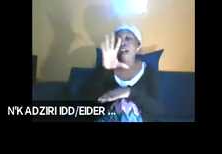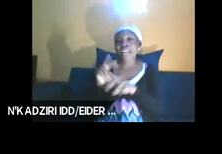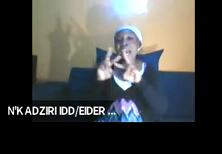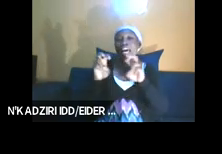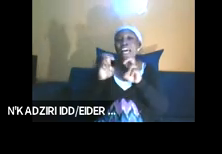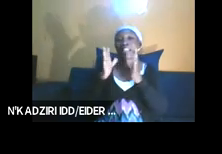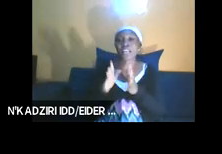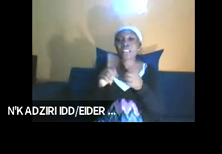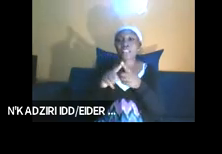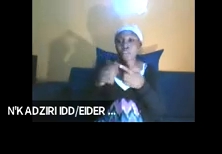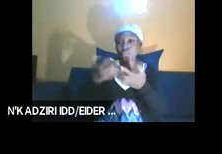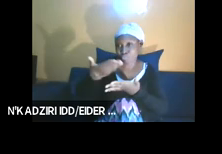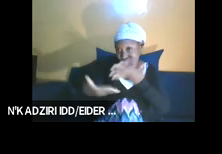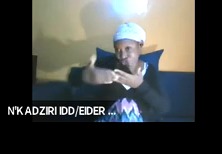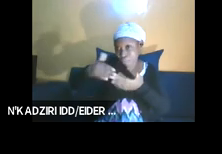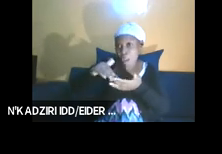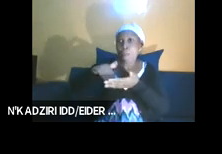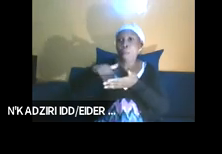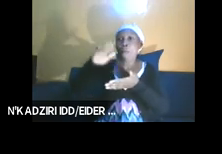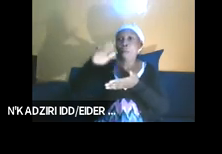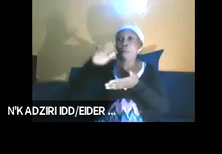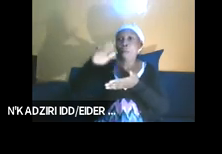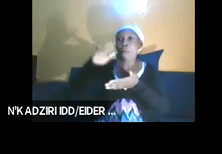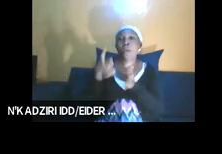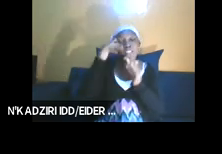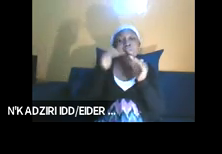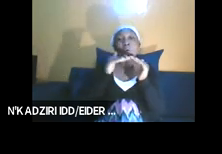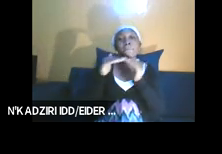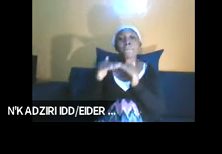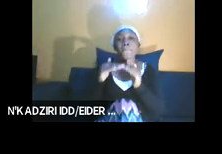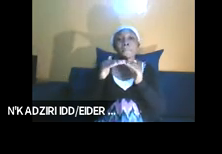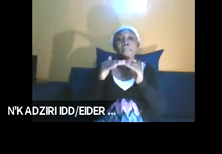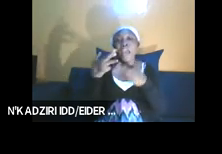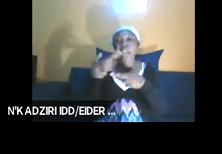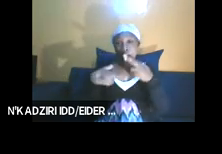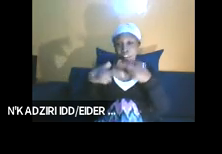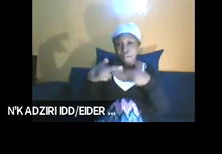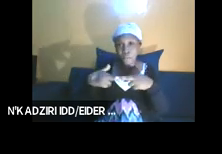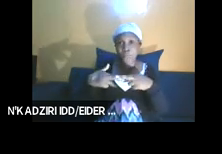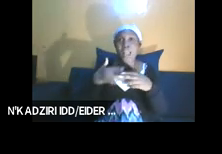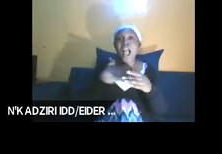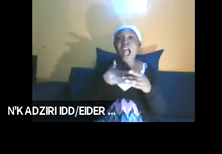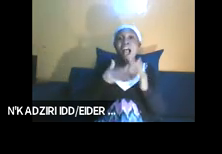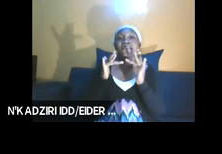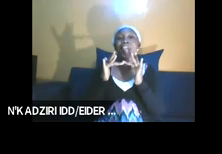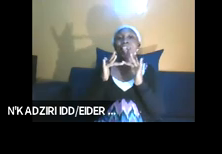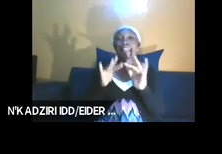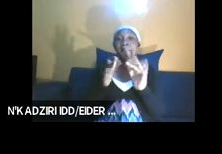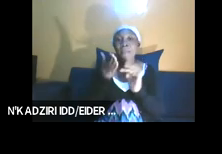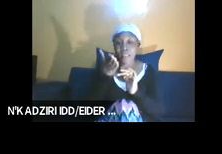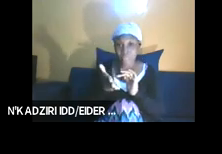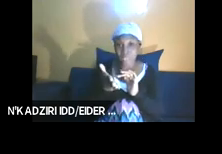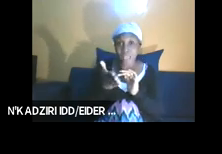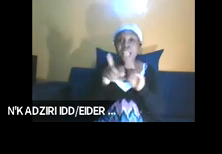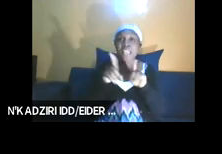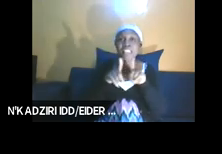engaging in new ways of doing peer review. I just want to mention that we have said in the email that we're going to have a Facebook Live. We are not yet